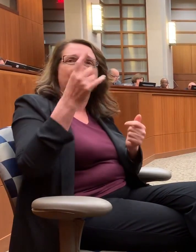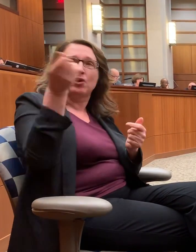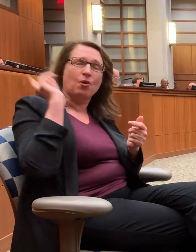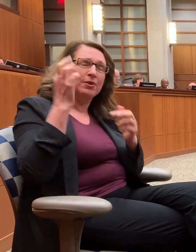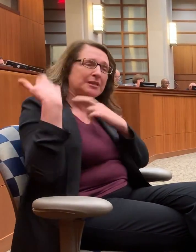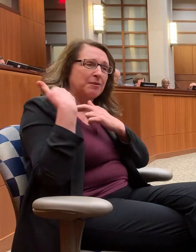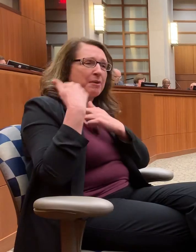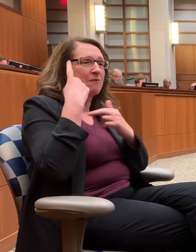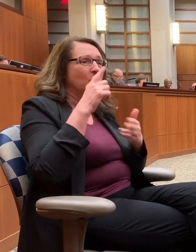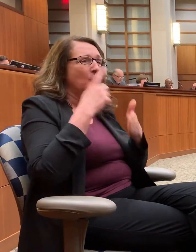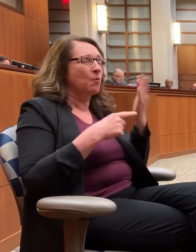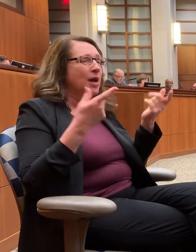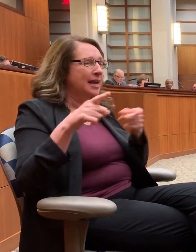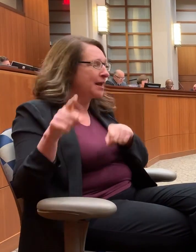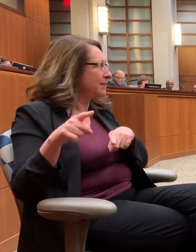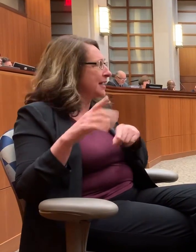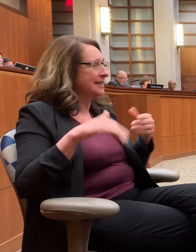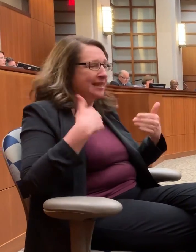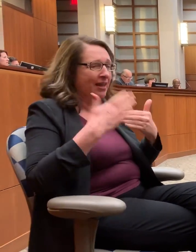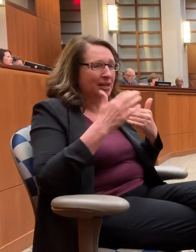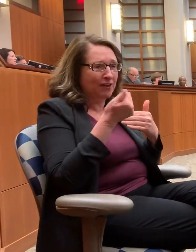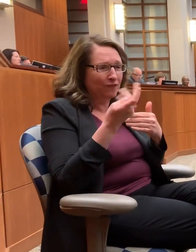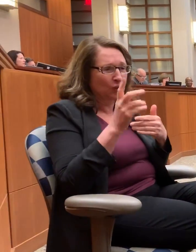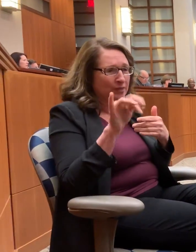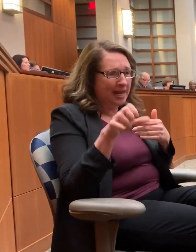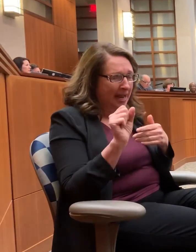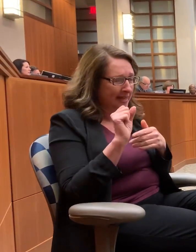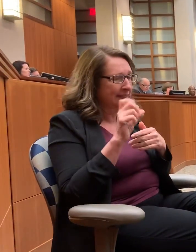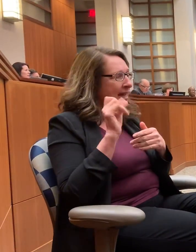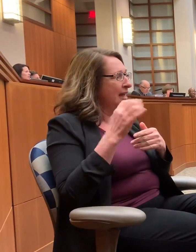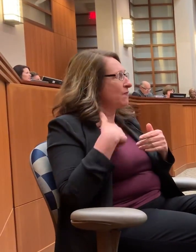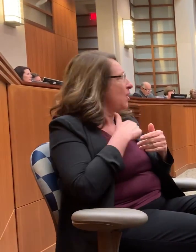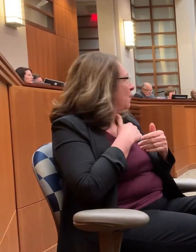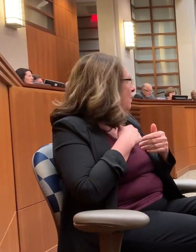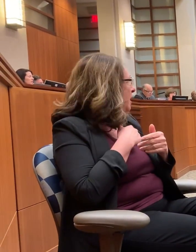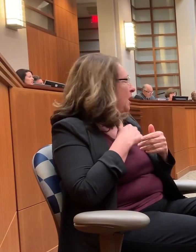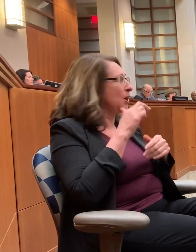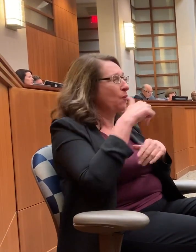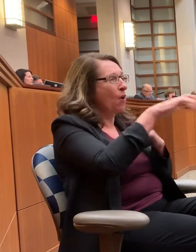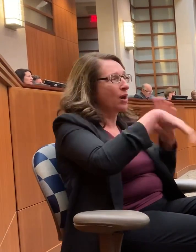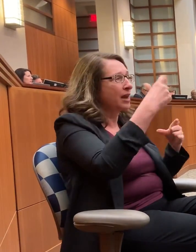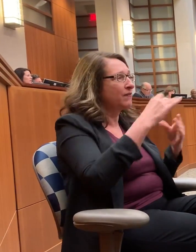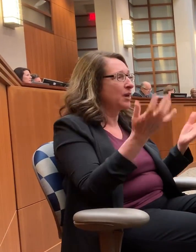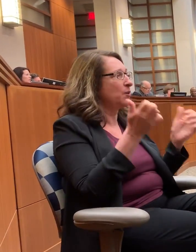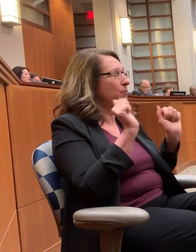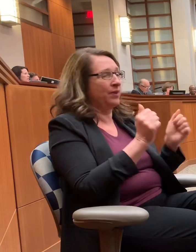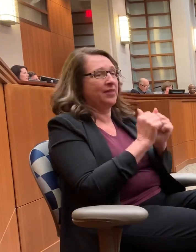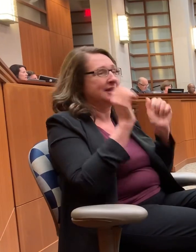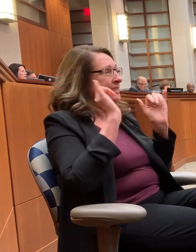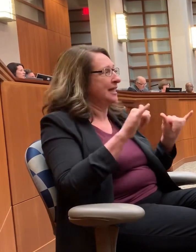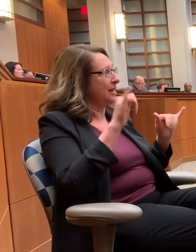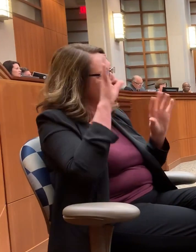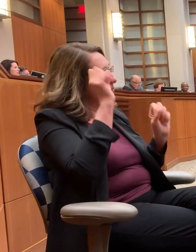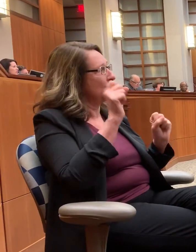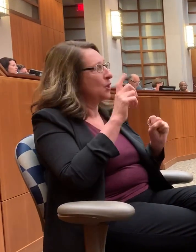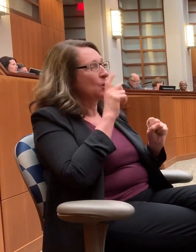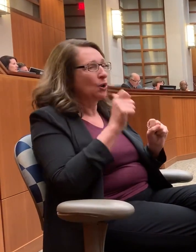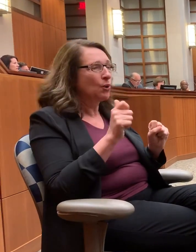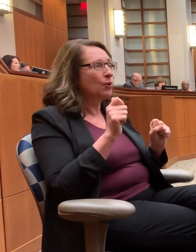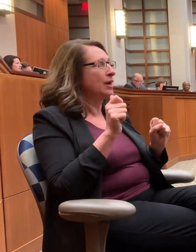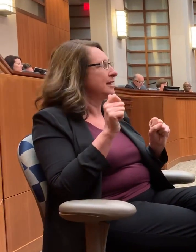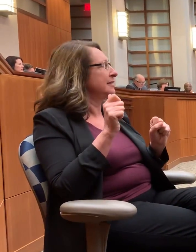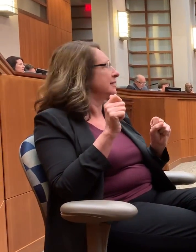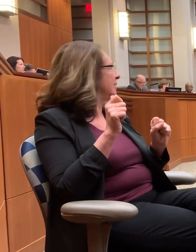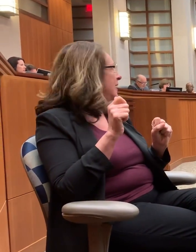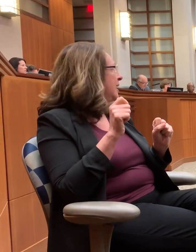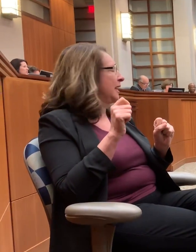responsible for what happens in the next few days. If we walk out of here with the same superintendent who is changing,